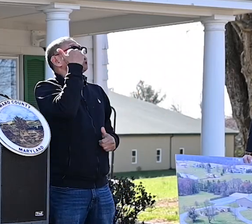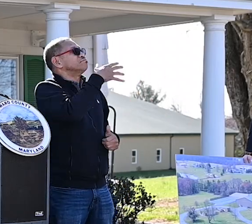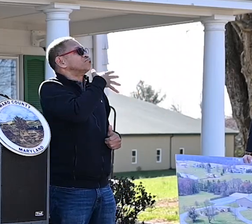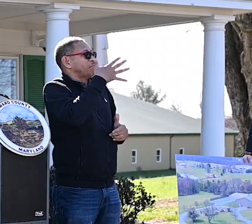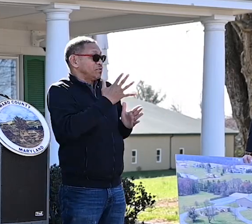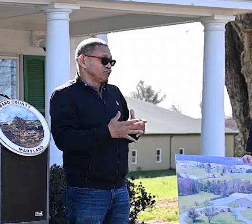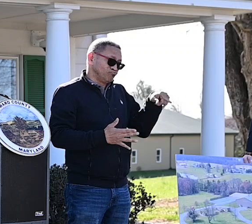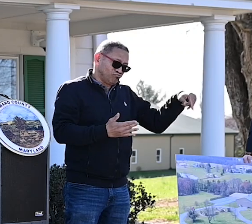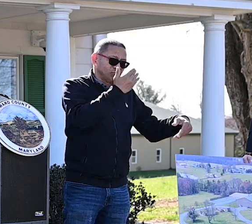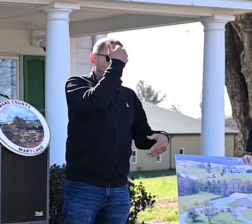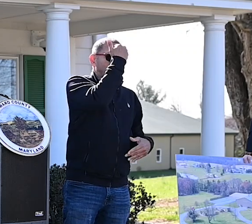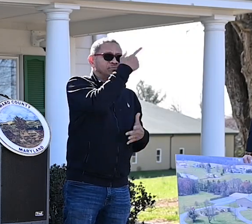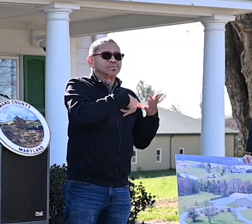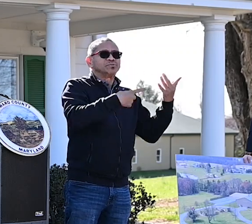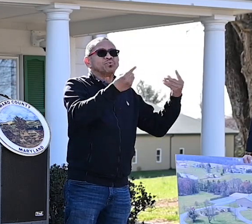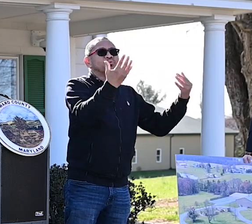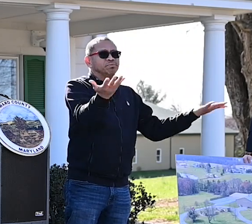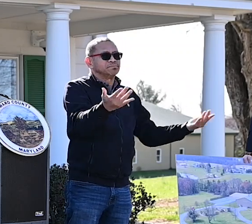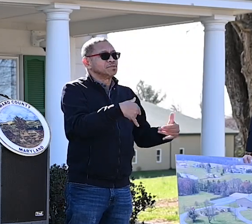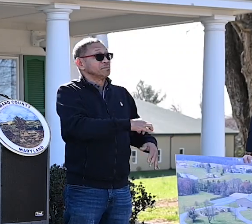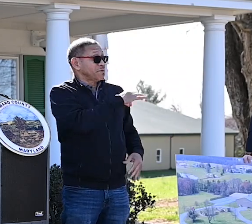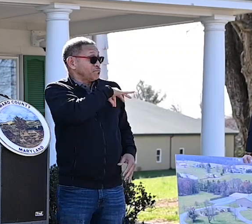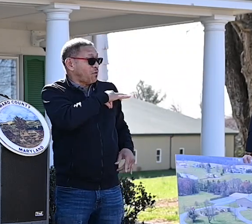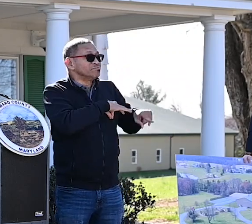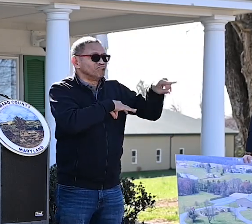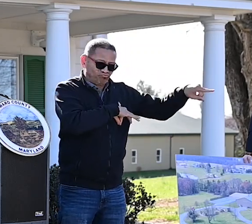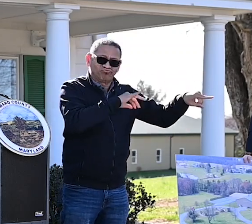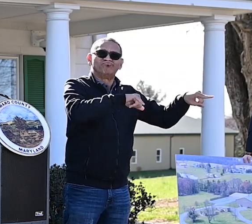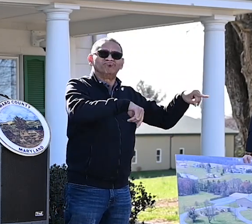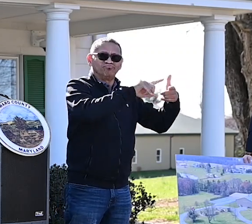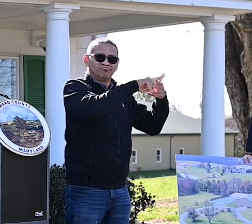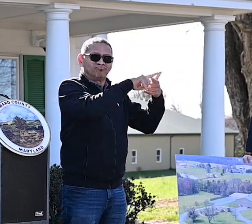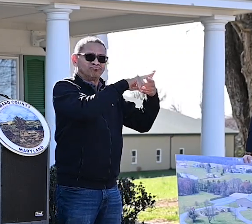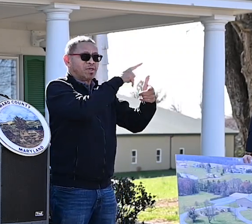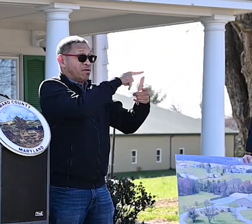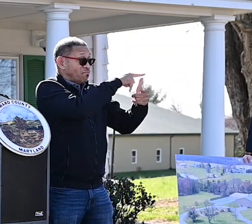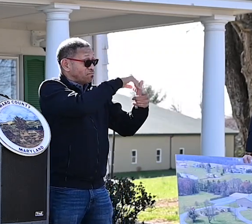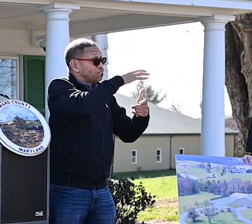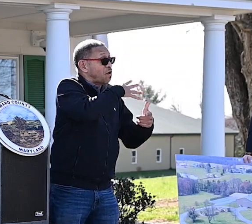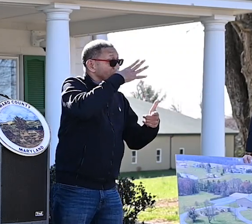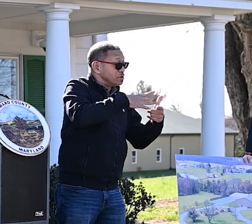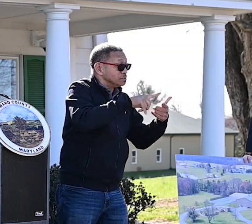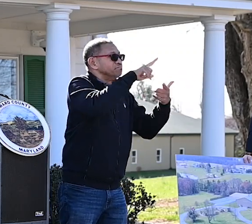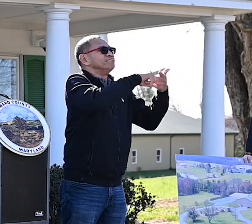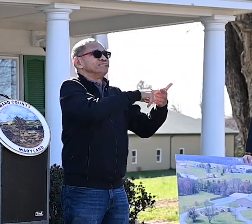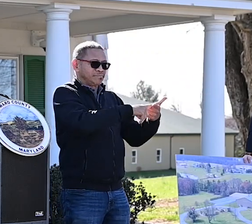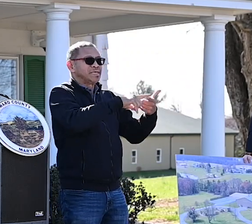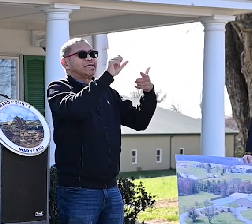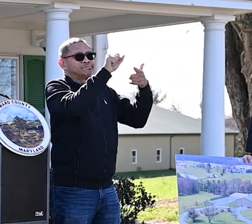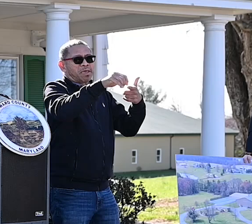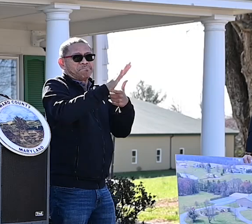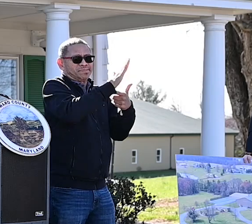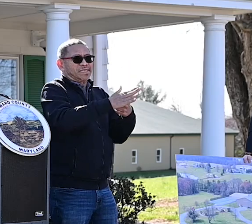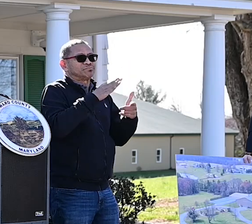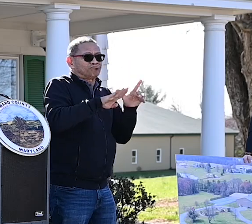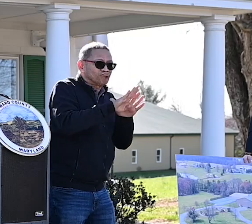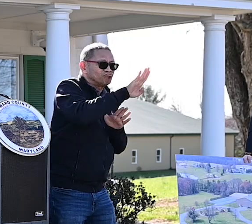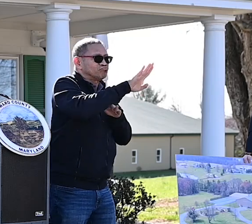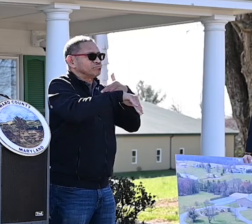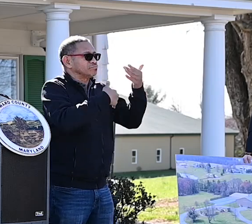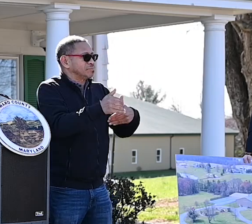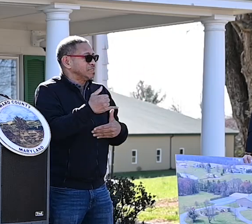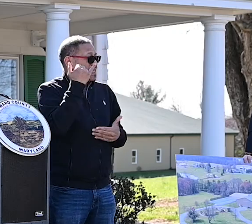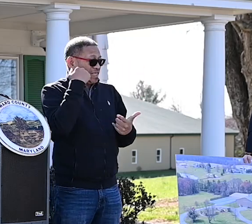farmers, number one, who are profitable, number two. Because if you don't have profitable farmers, you don't have